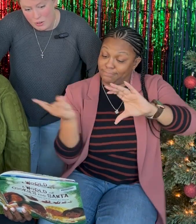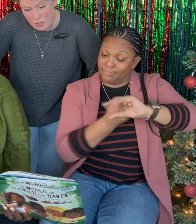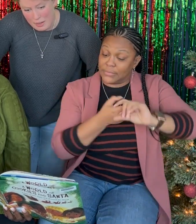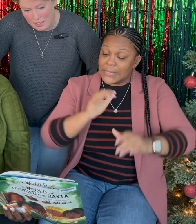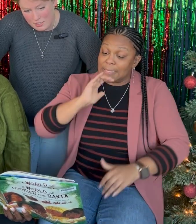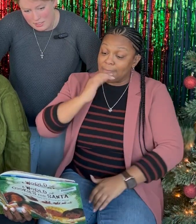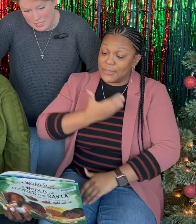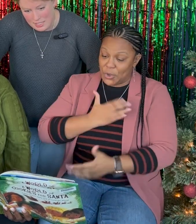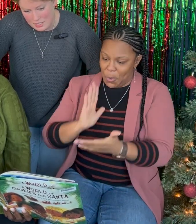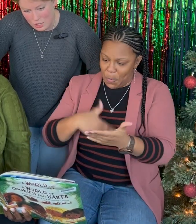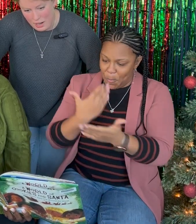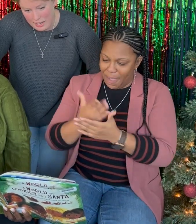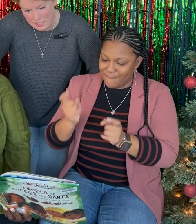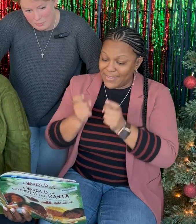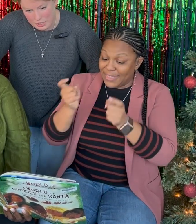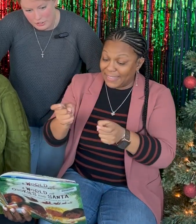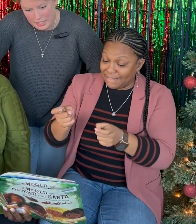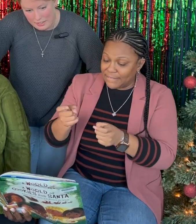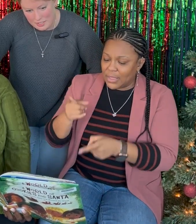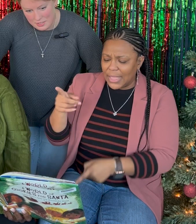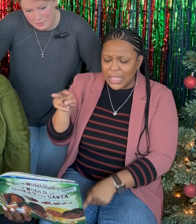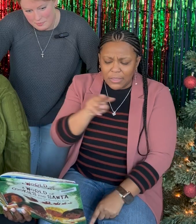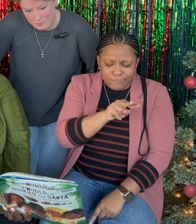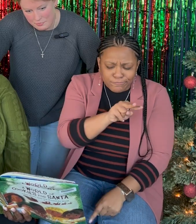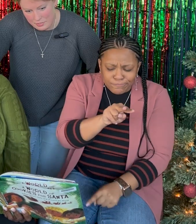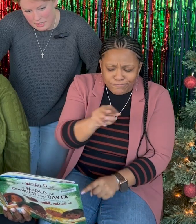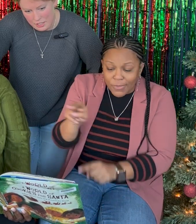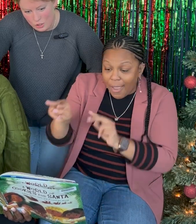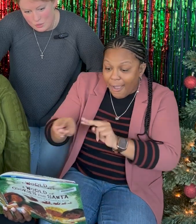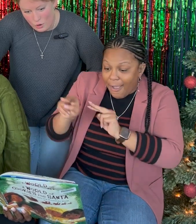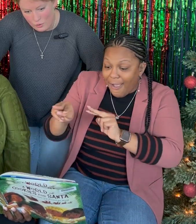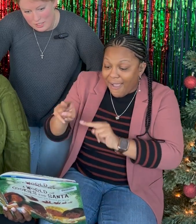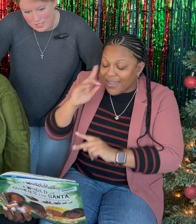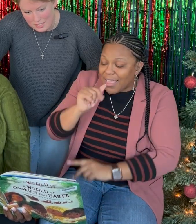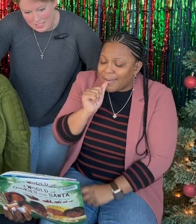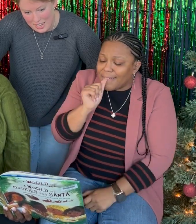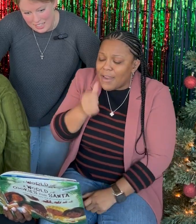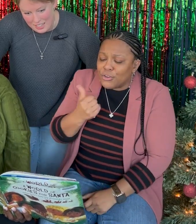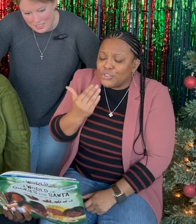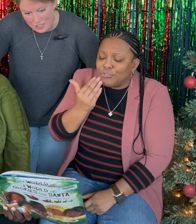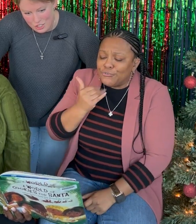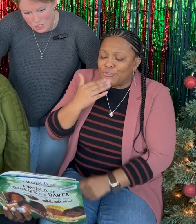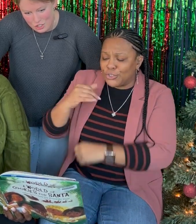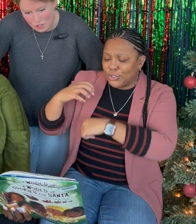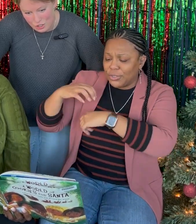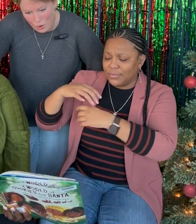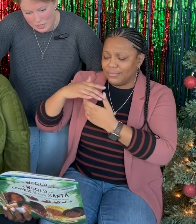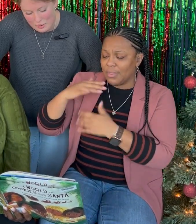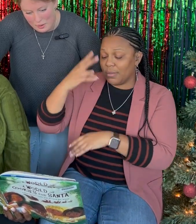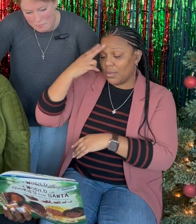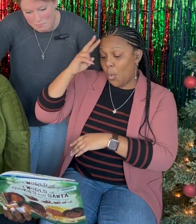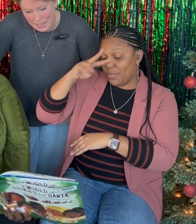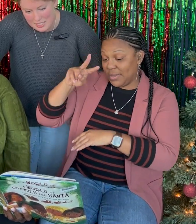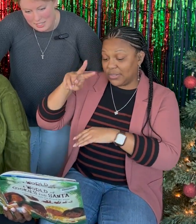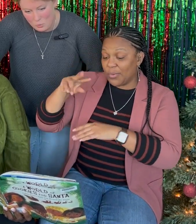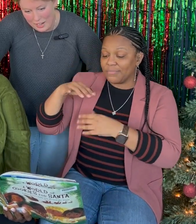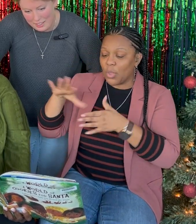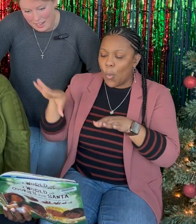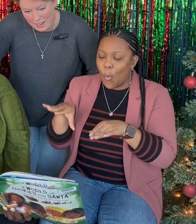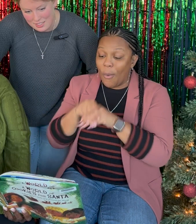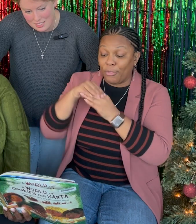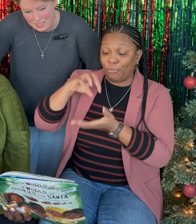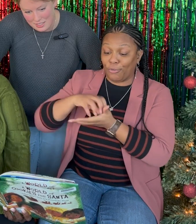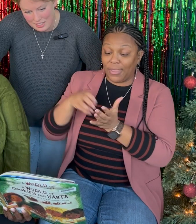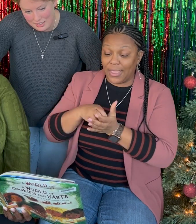After they go to bed, Santa arrives to bring their gifts. He looks forward to the nutty, sugar-coated Mexican